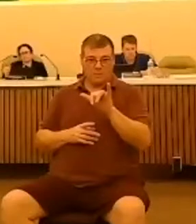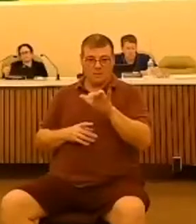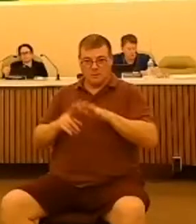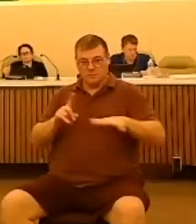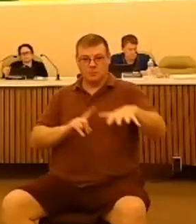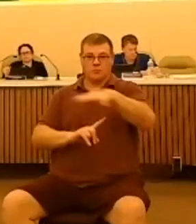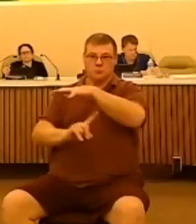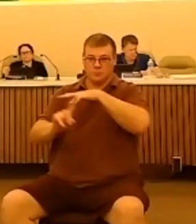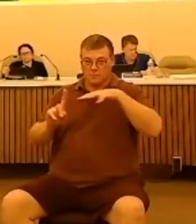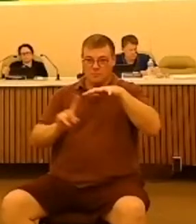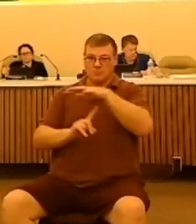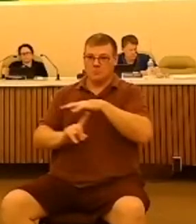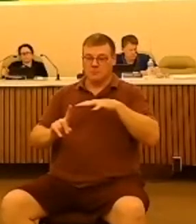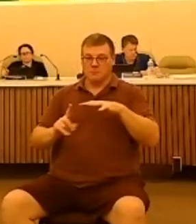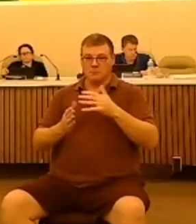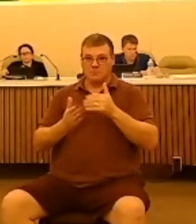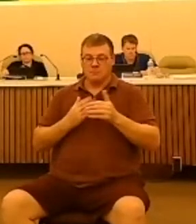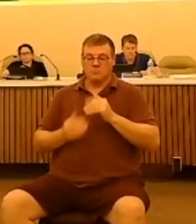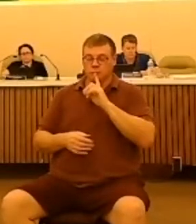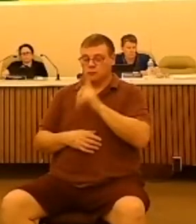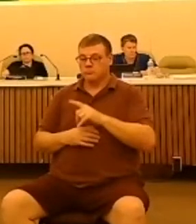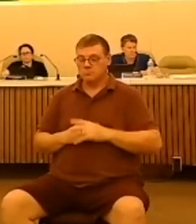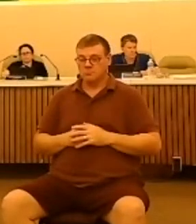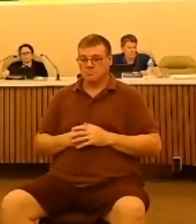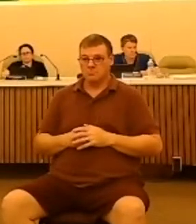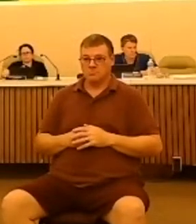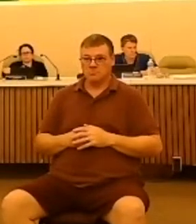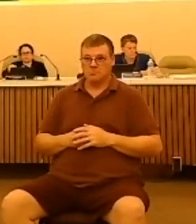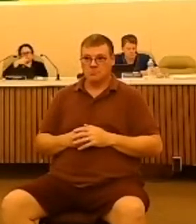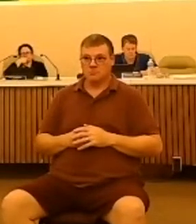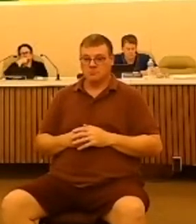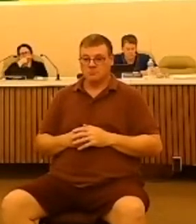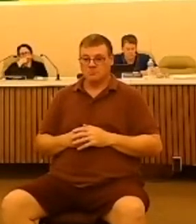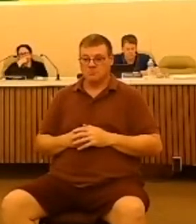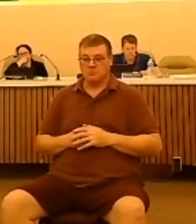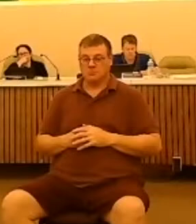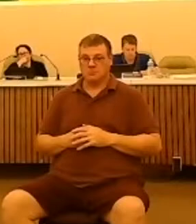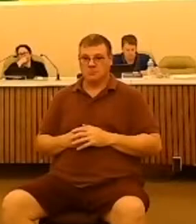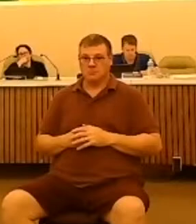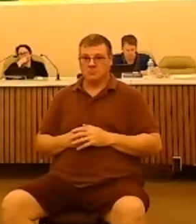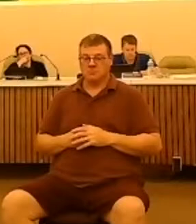surrounding counties Sure. or whatever. 6 surrounding counties, I believe it is.